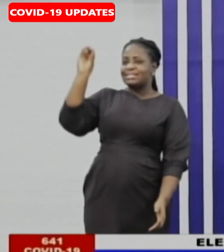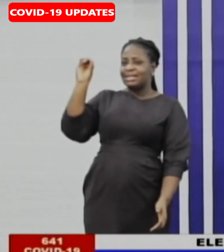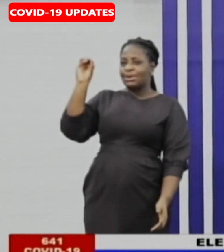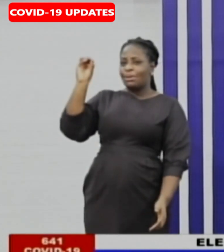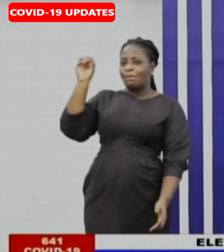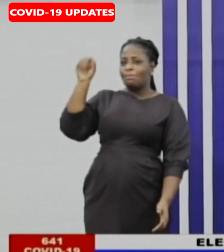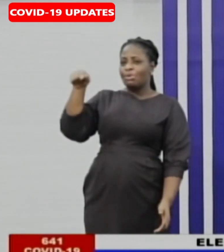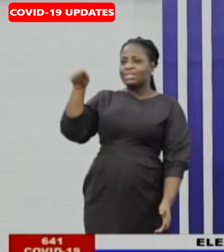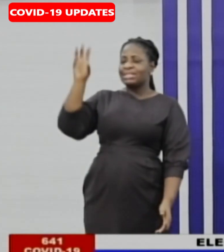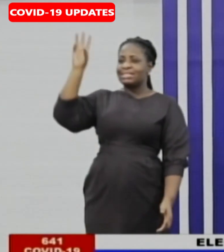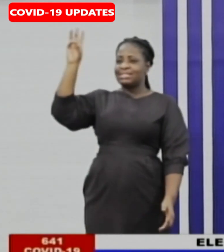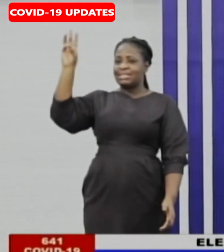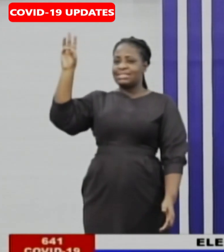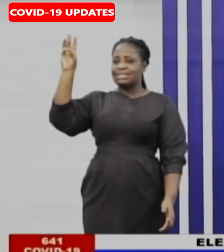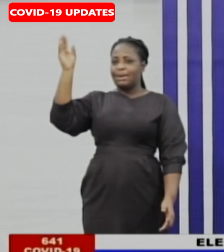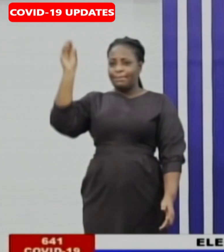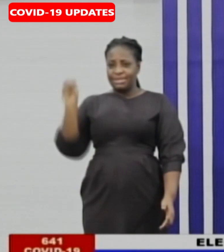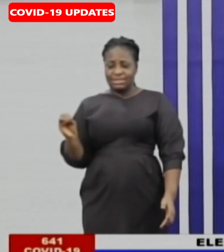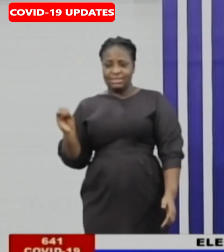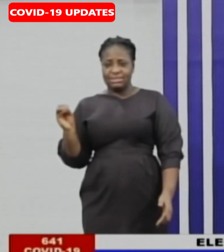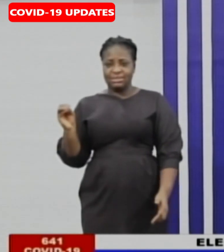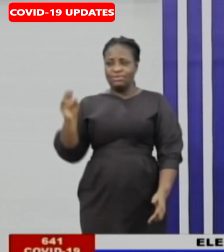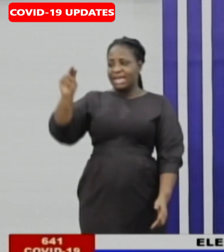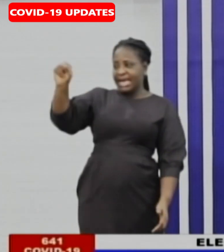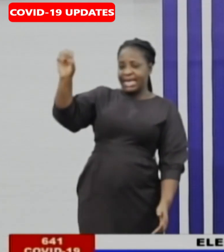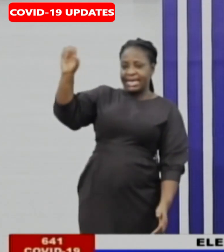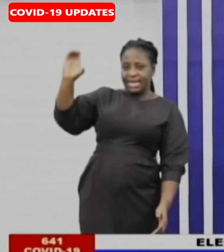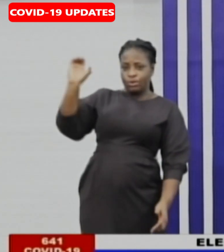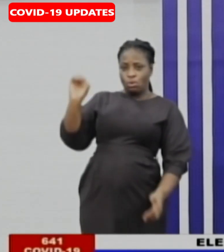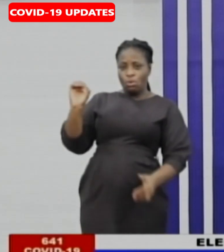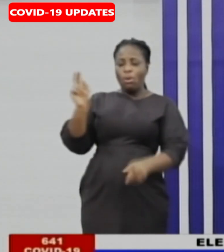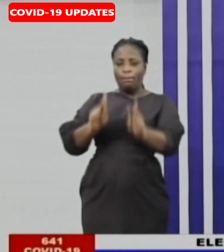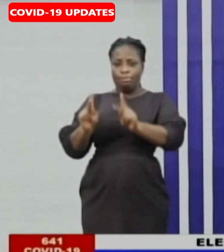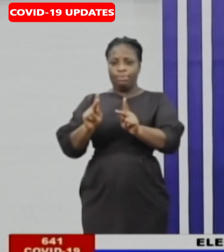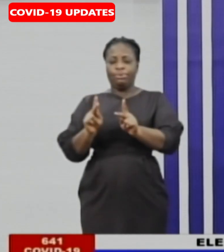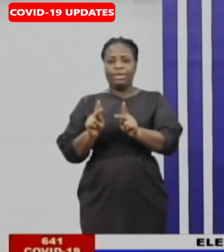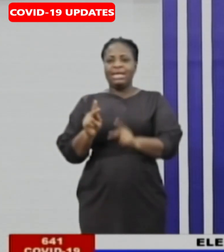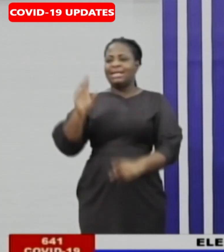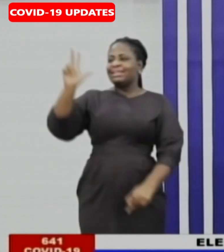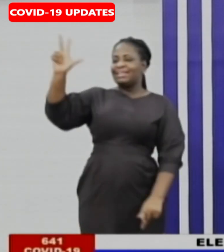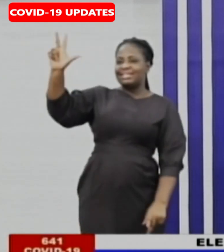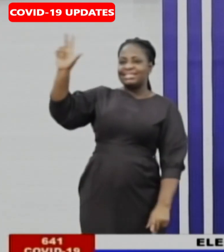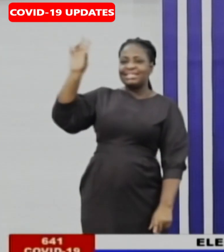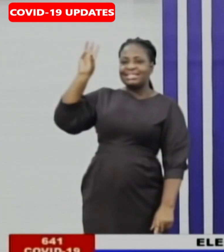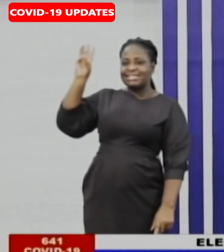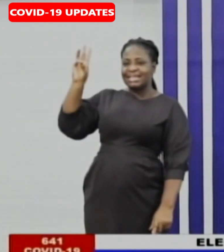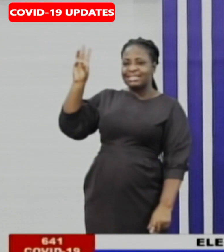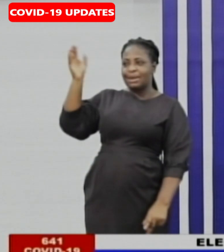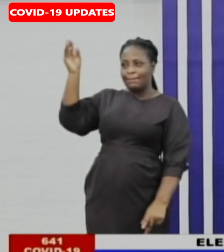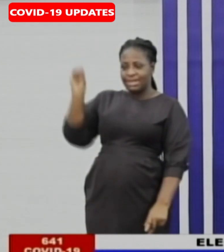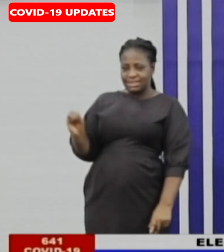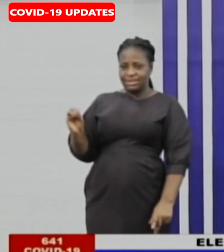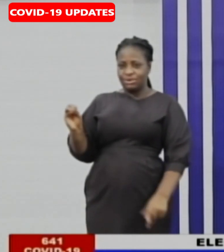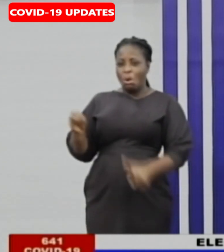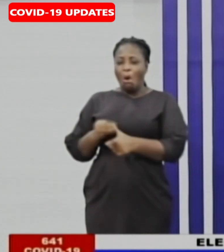the total NEDCO customers, and 36 million per month, or 108